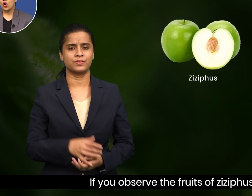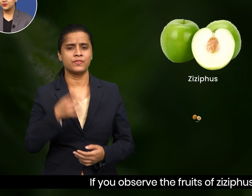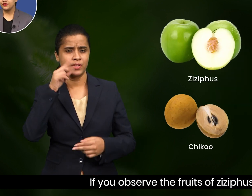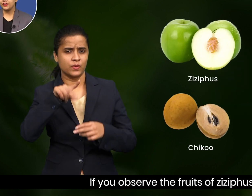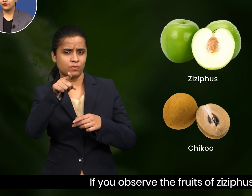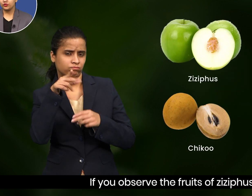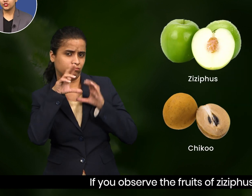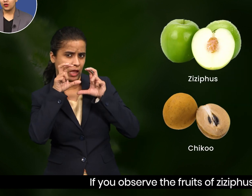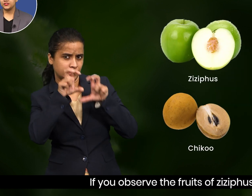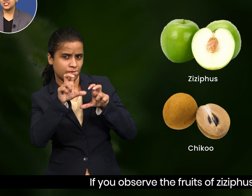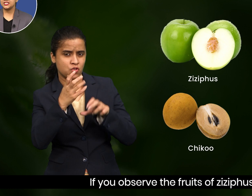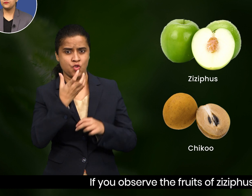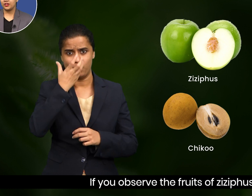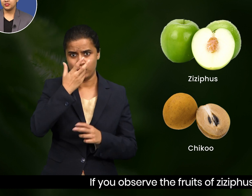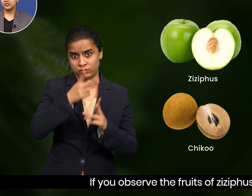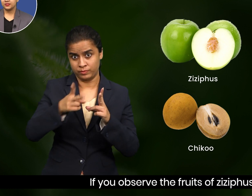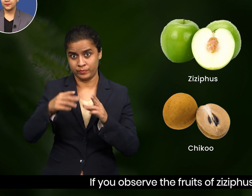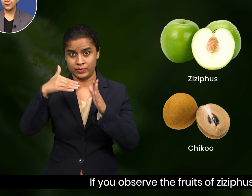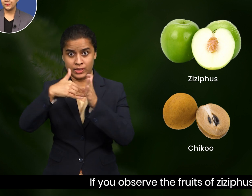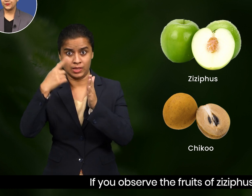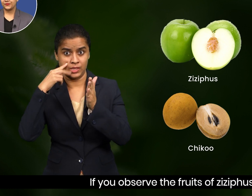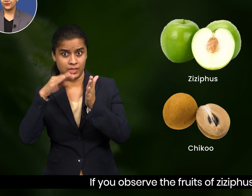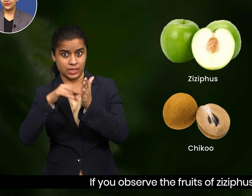If you observe the fruits of ziziphus,